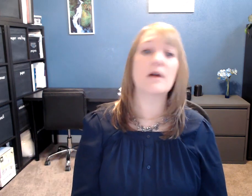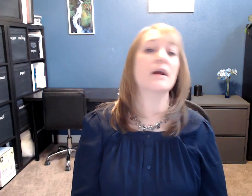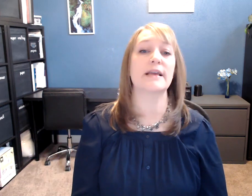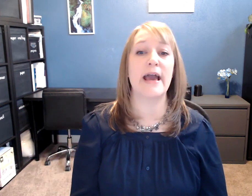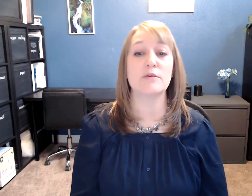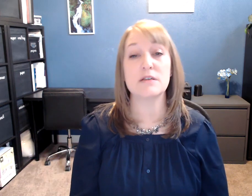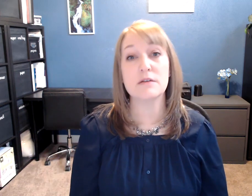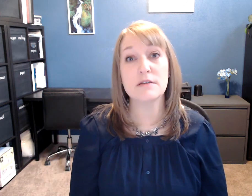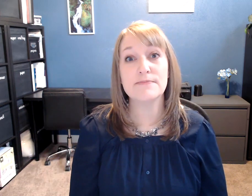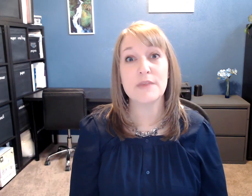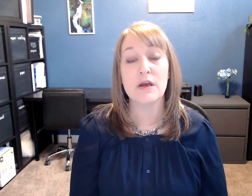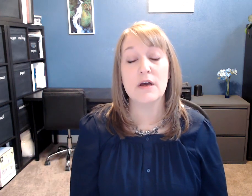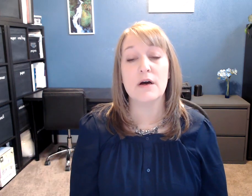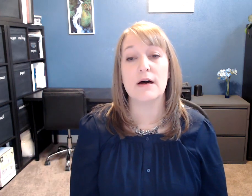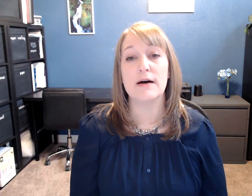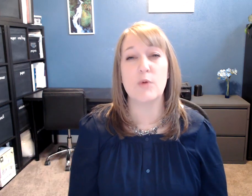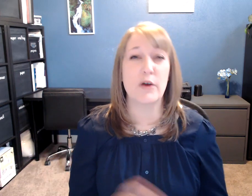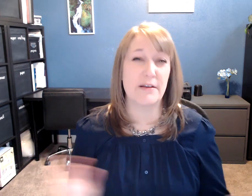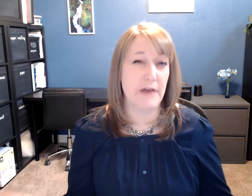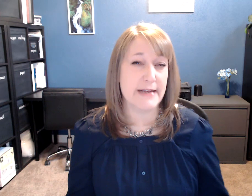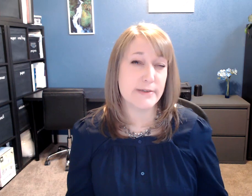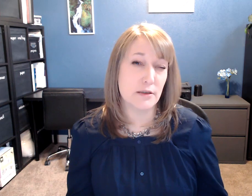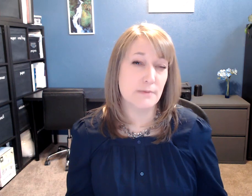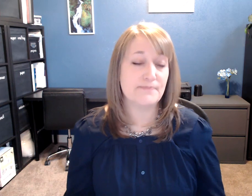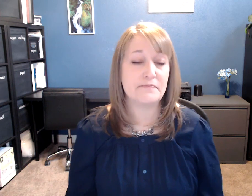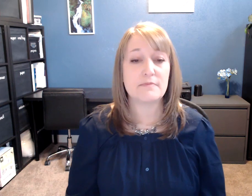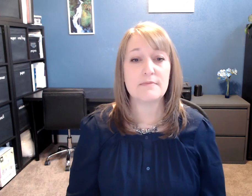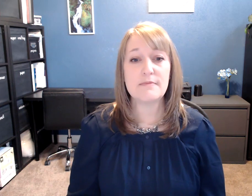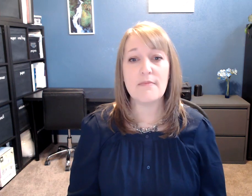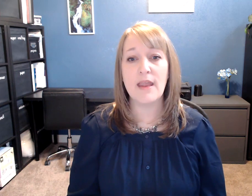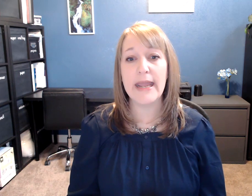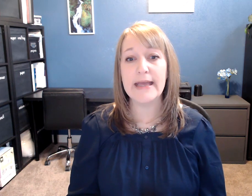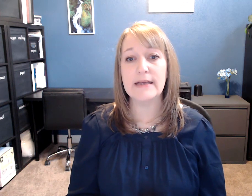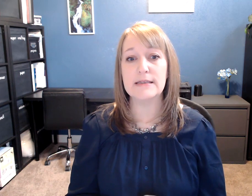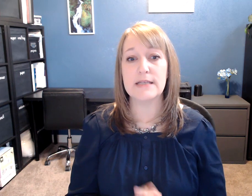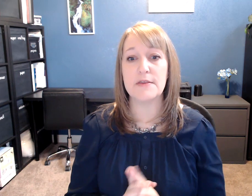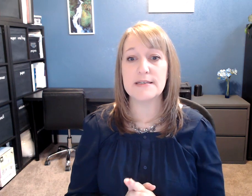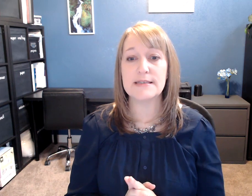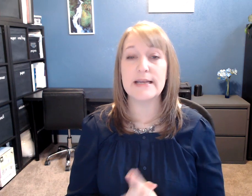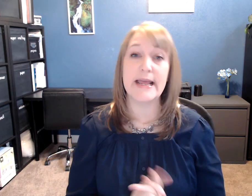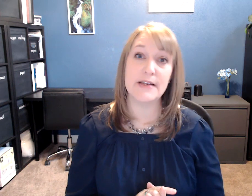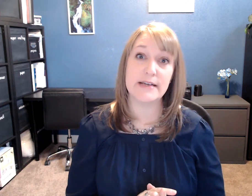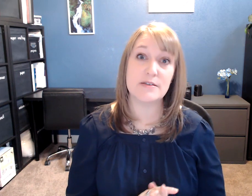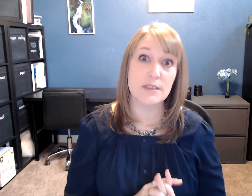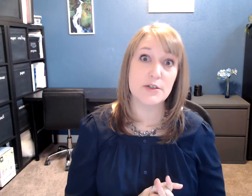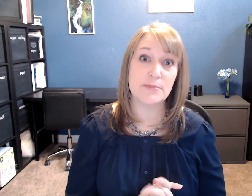for counselor or advisor. And this sign and the next one,